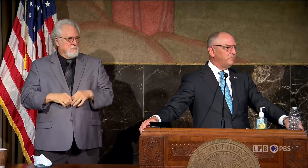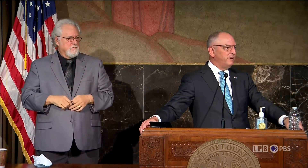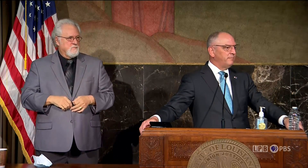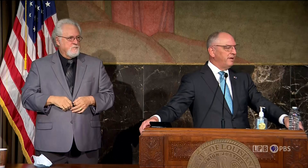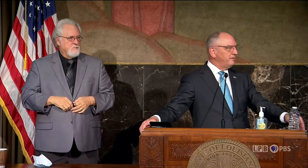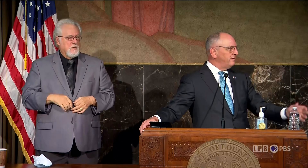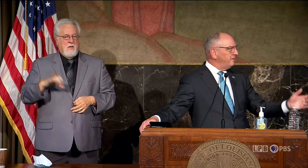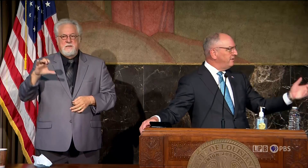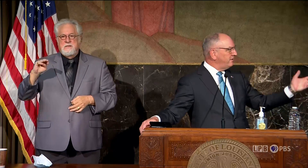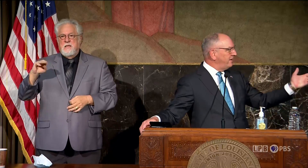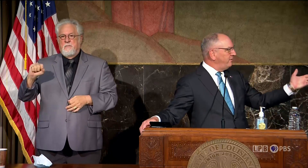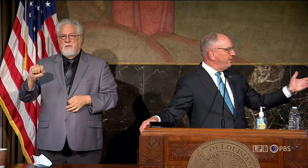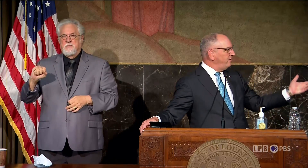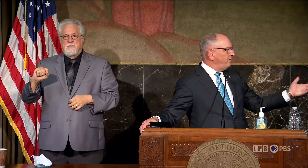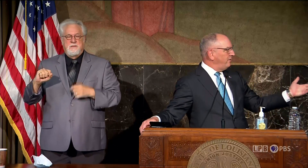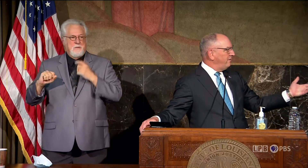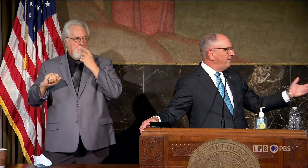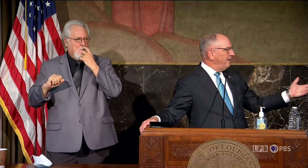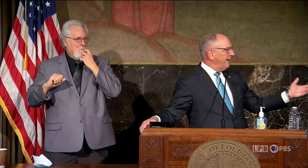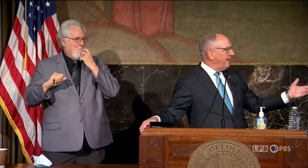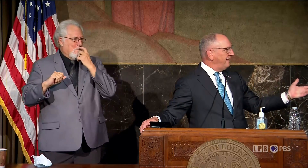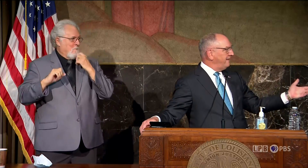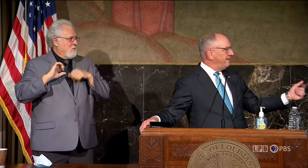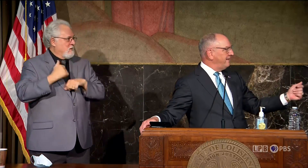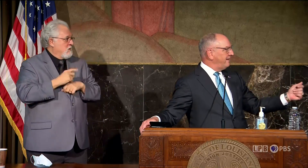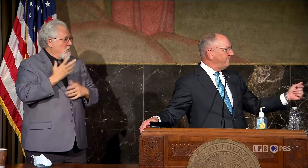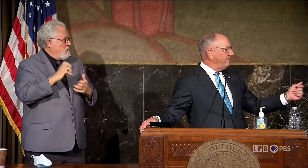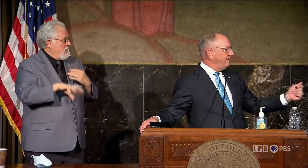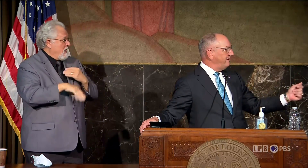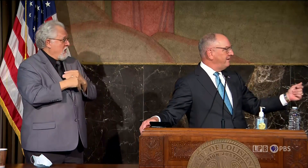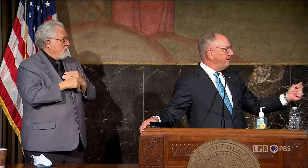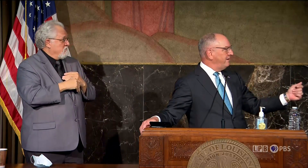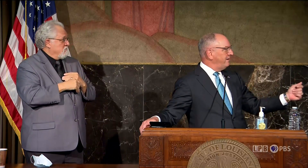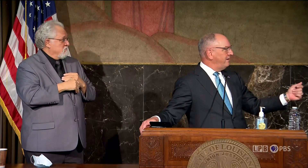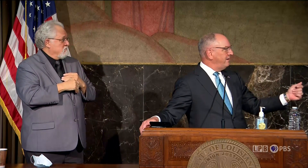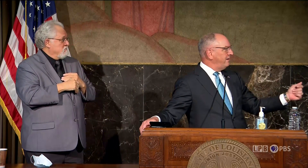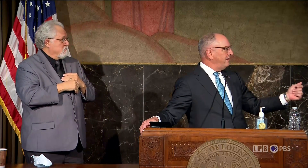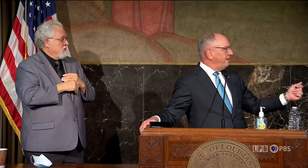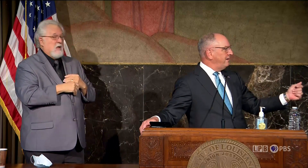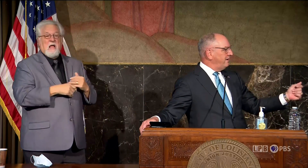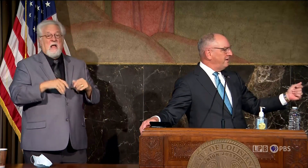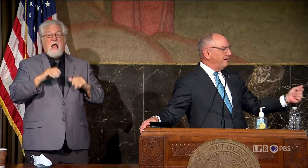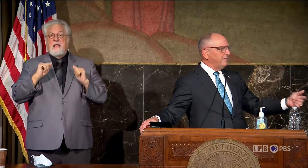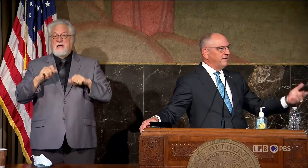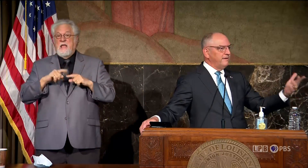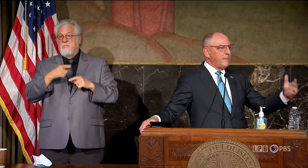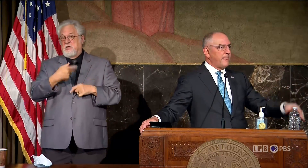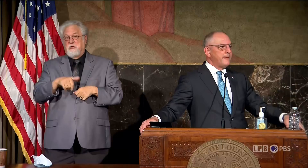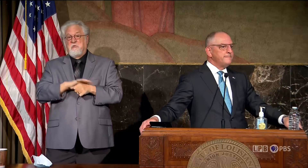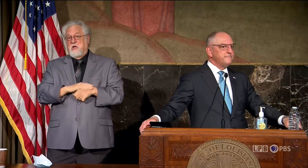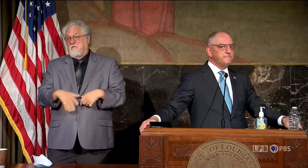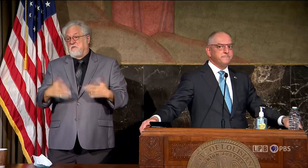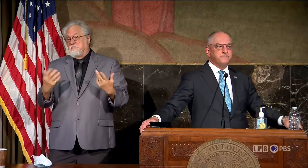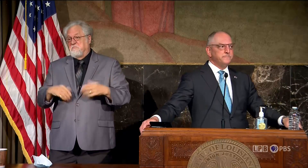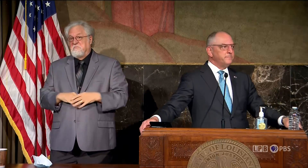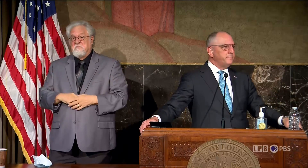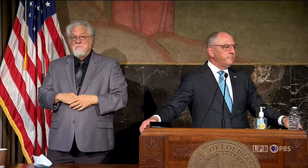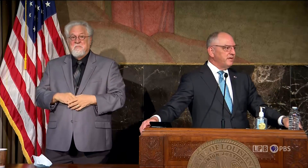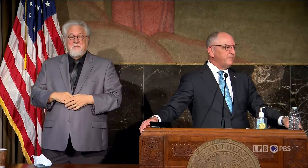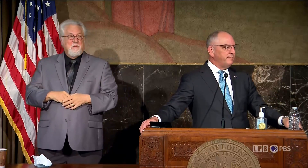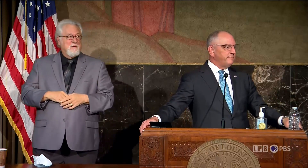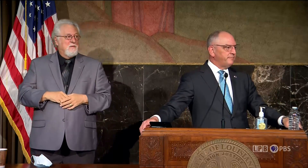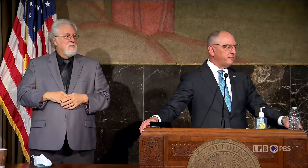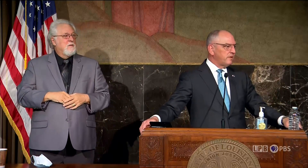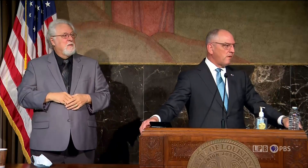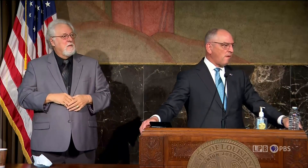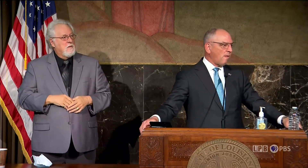CMS has put in place. And Dr. Guidry, did you want to add anything to that, or? I can, if you covered it well, Bill. Okay.